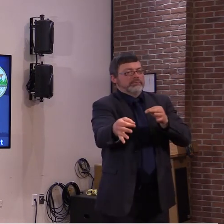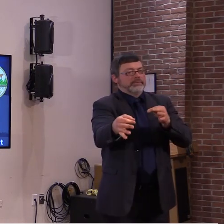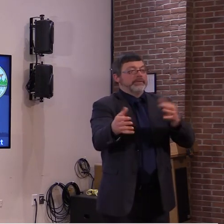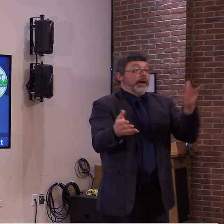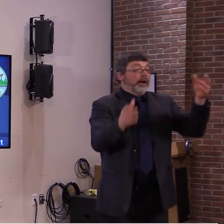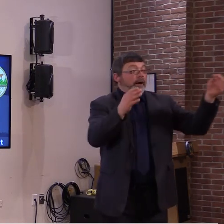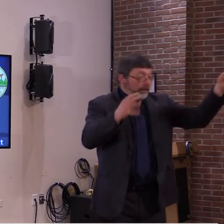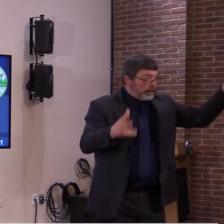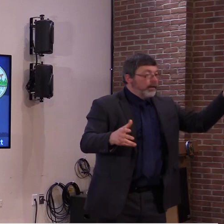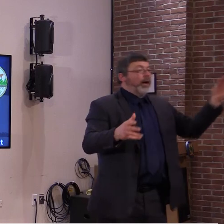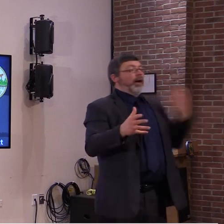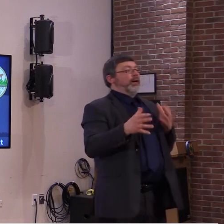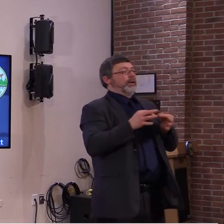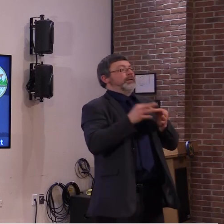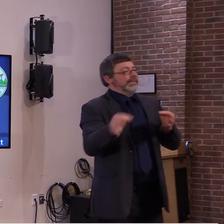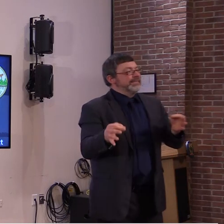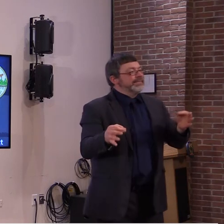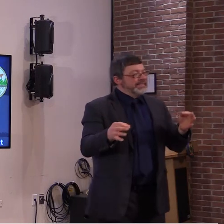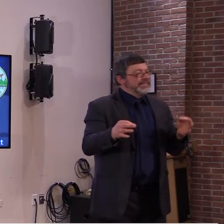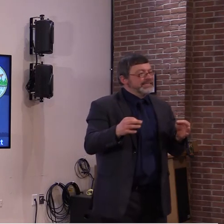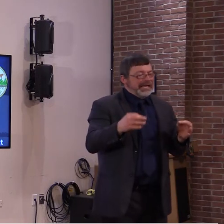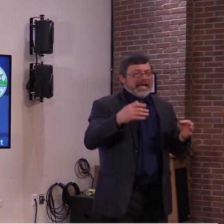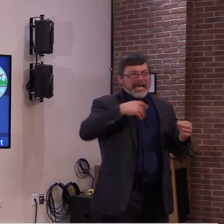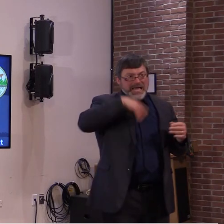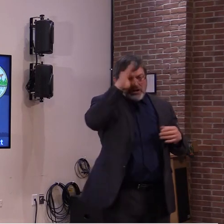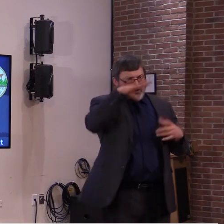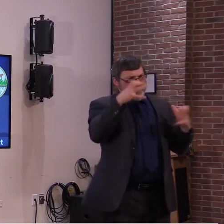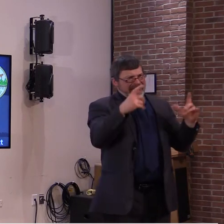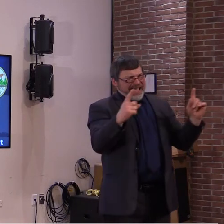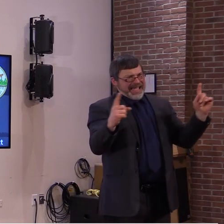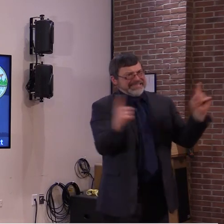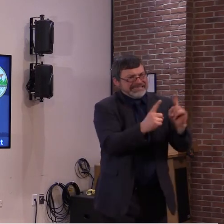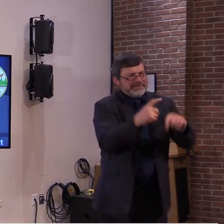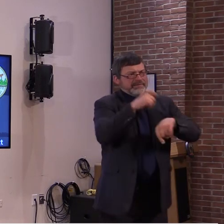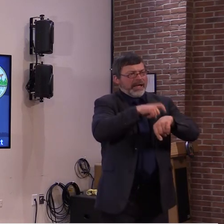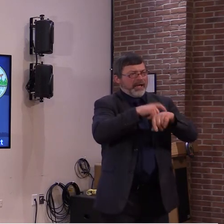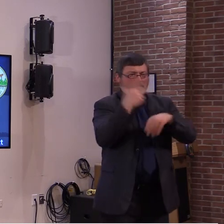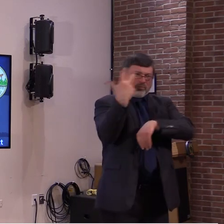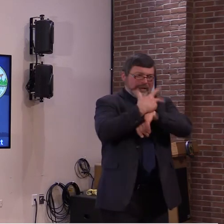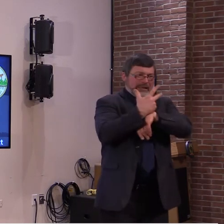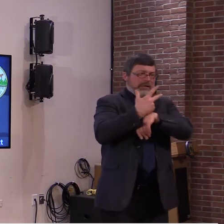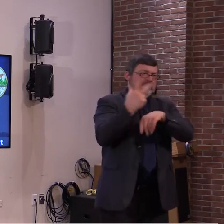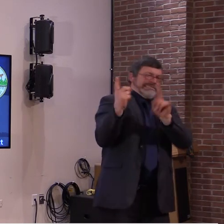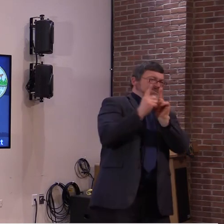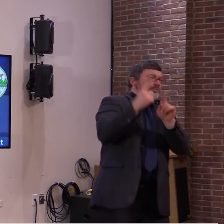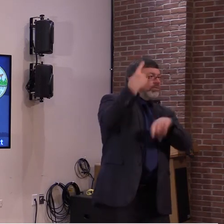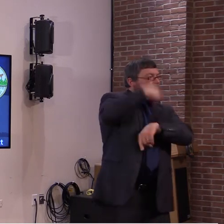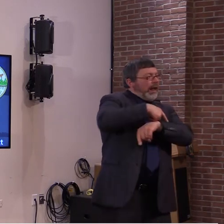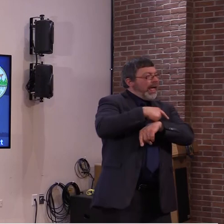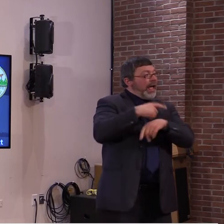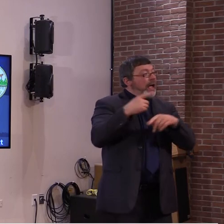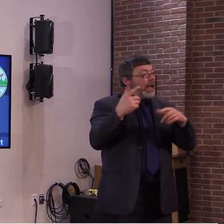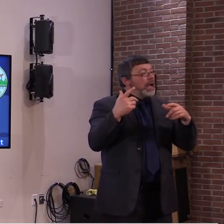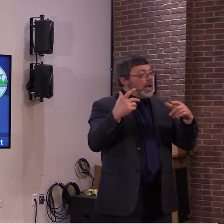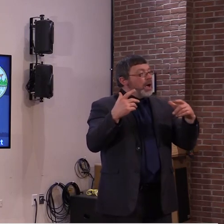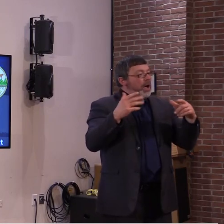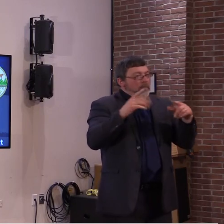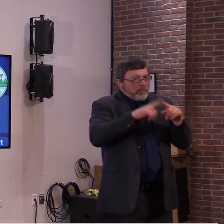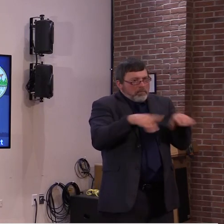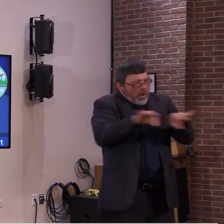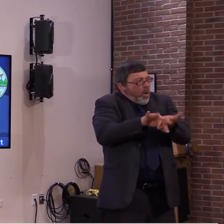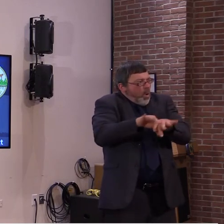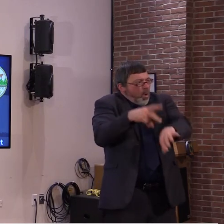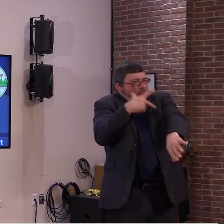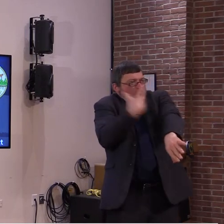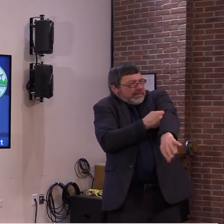that they may have actually delivered doses and we just don't have them in our immunization registry yet because they haven't reported them through